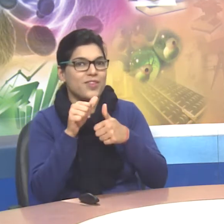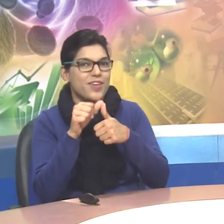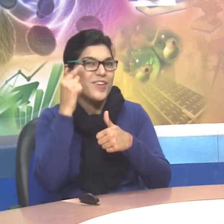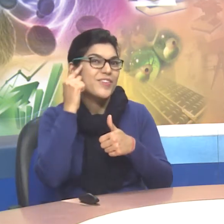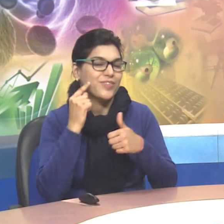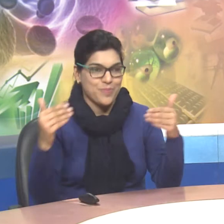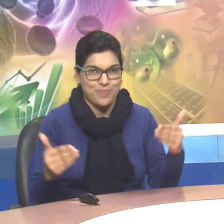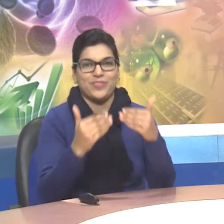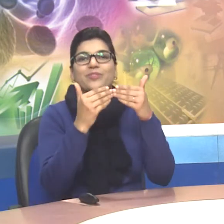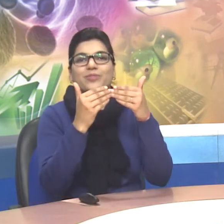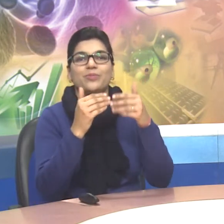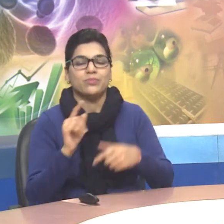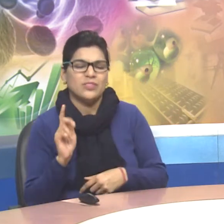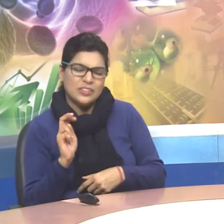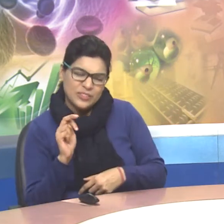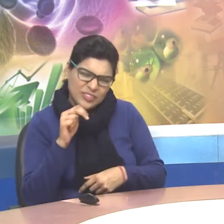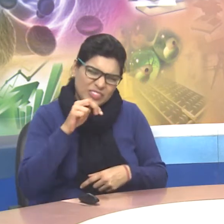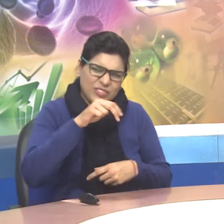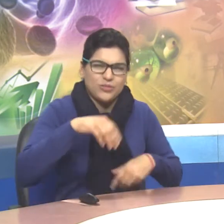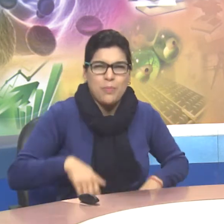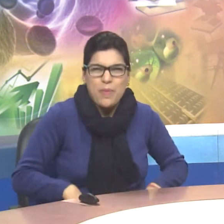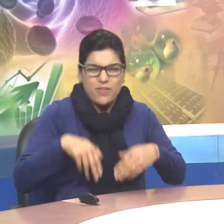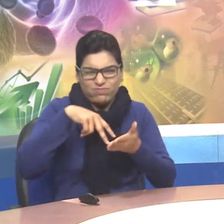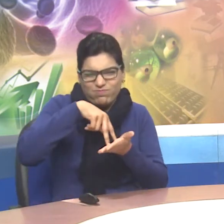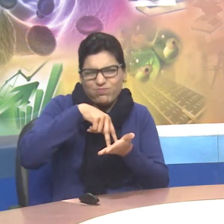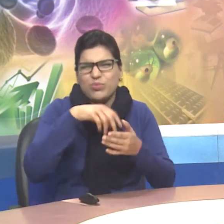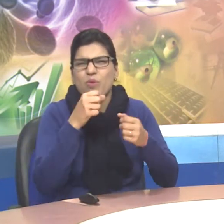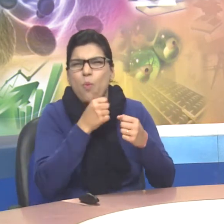My grandmother, who suffered from